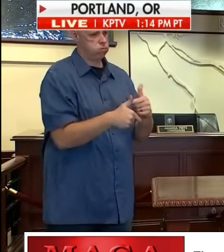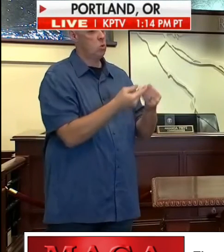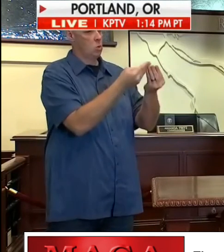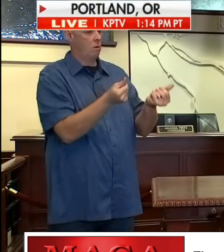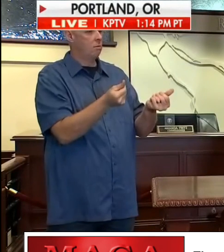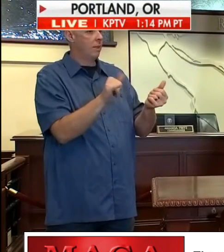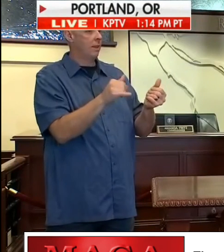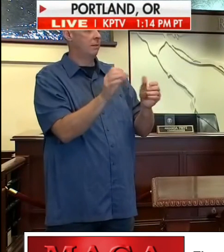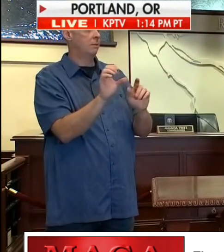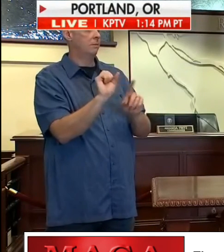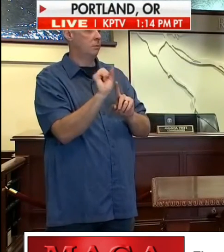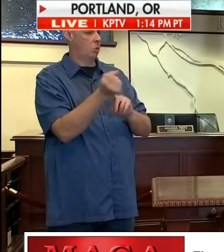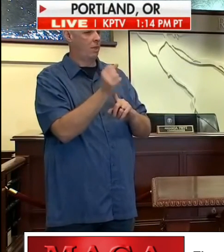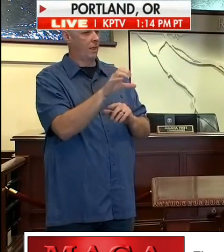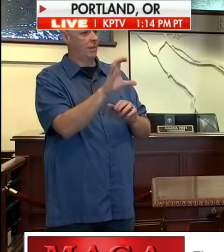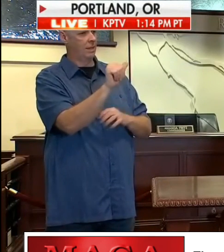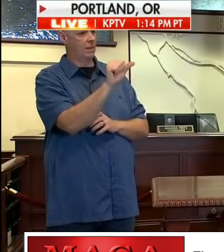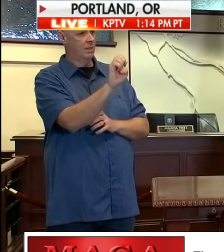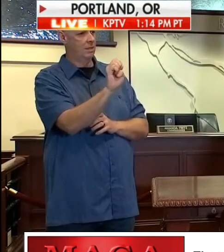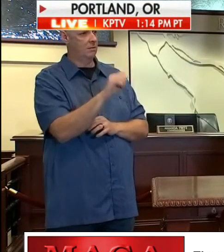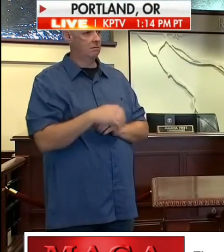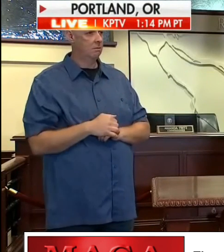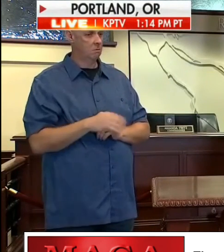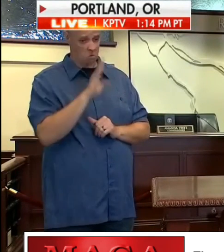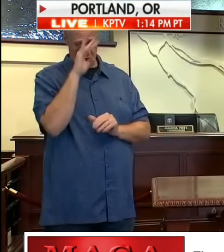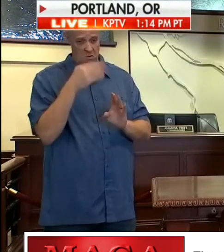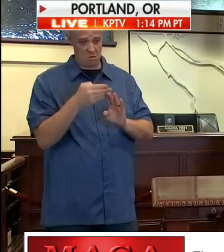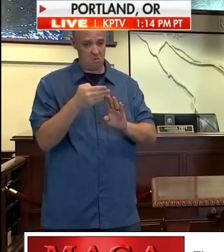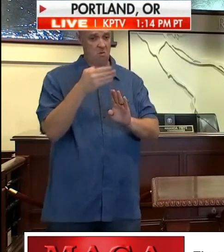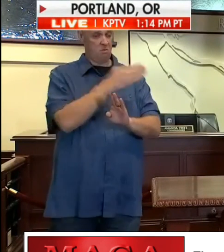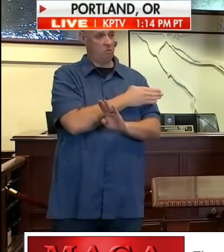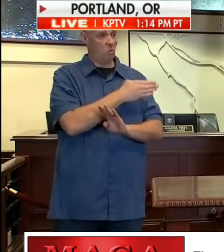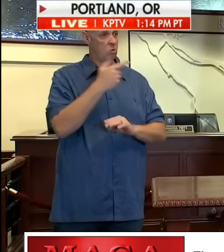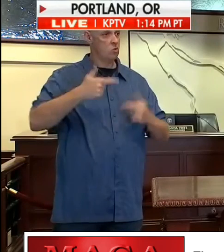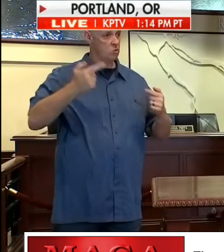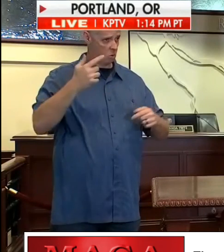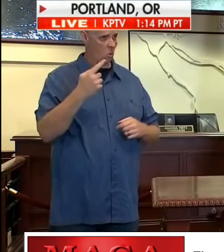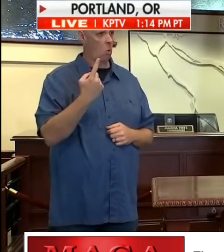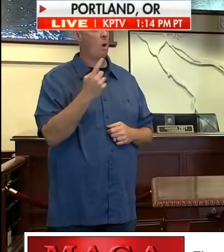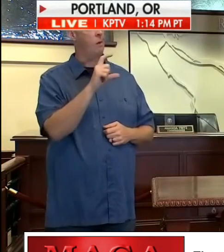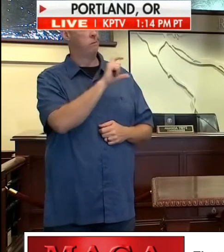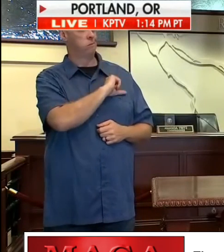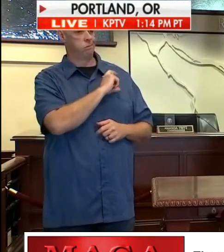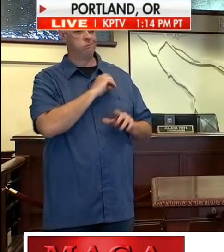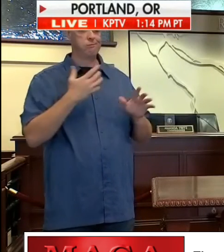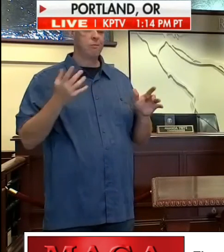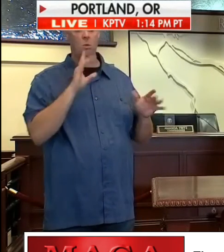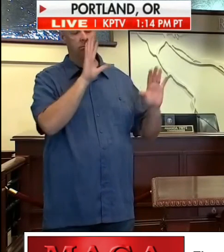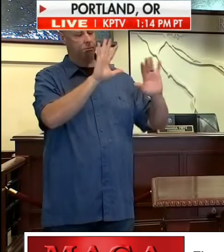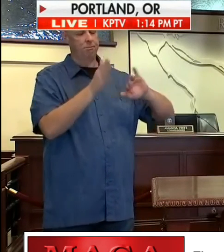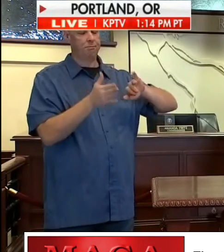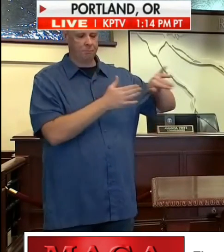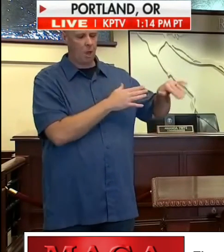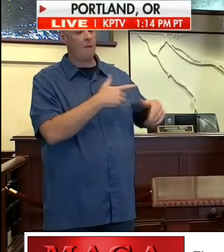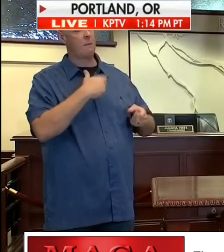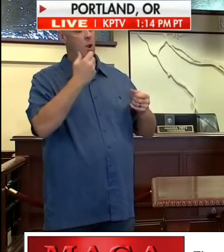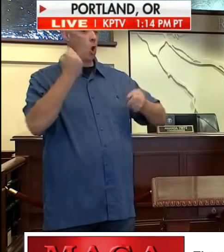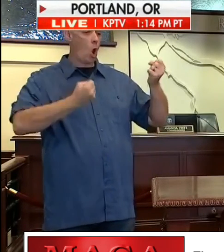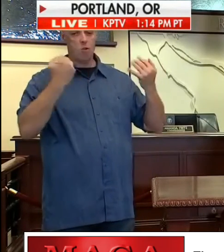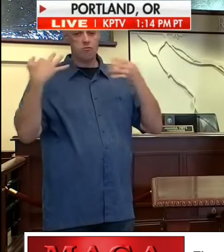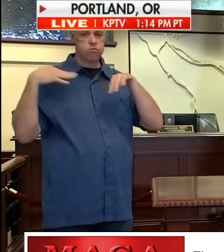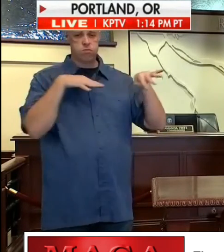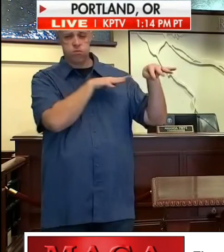case. Prior to the shooting, there was a political rally involving a vehicle caravan that traveled through Portland for several